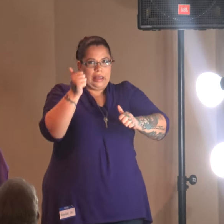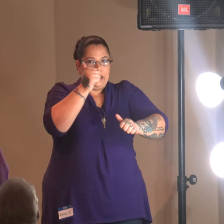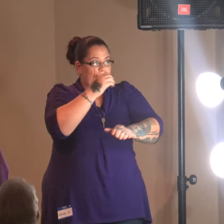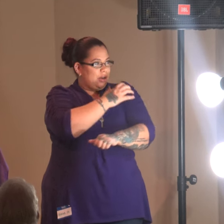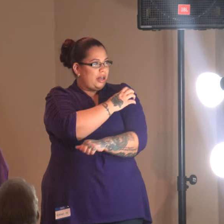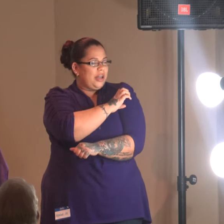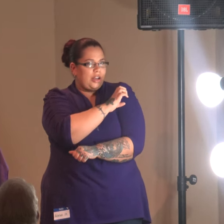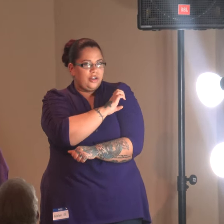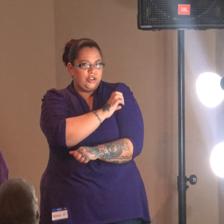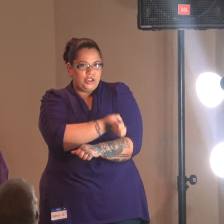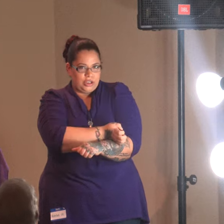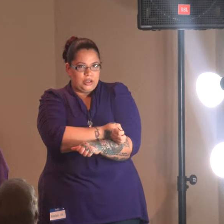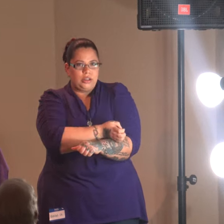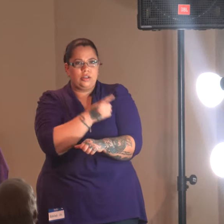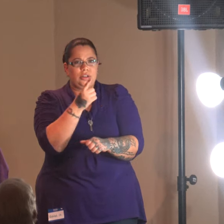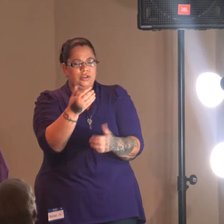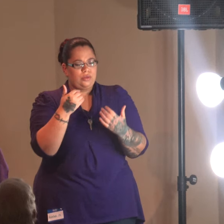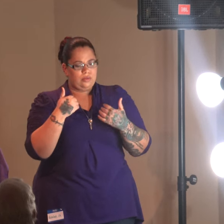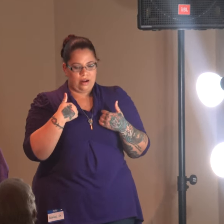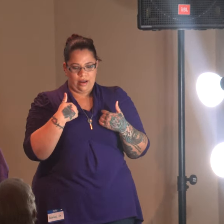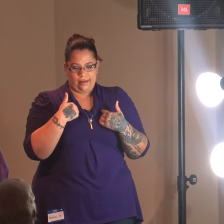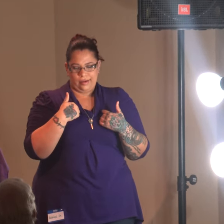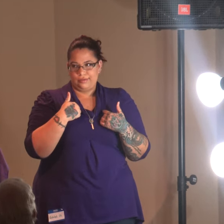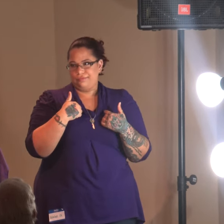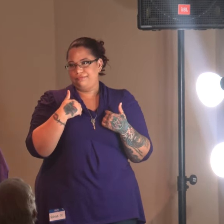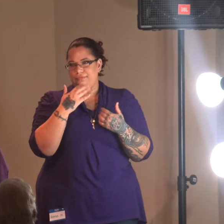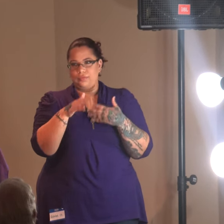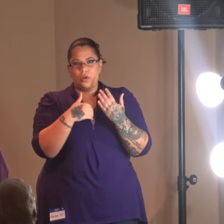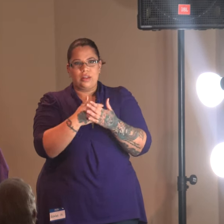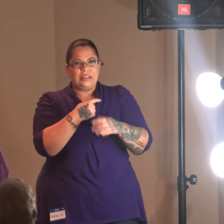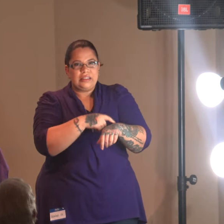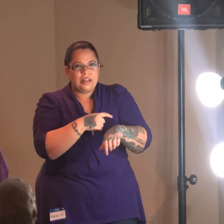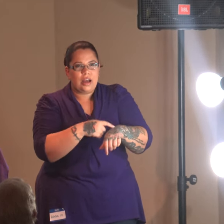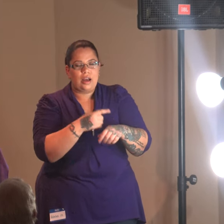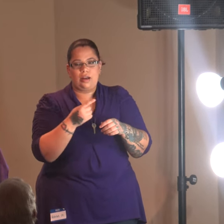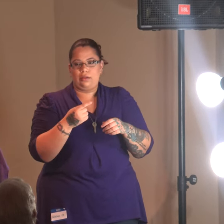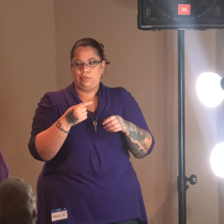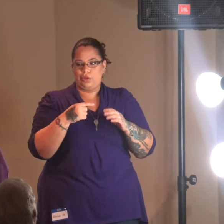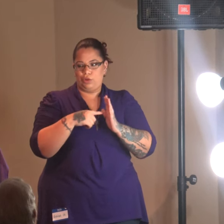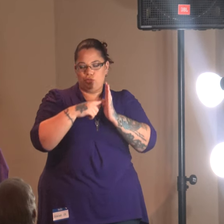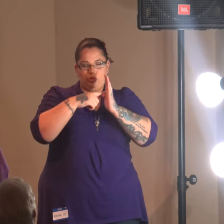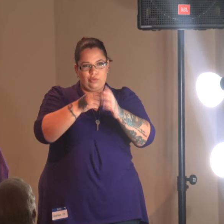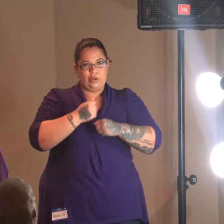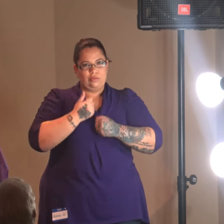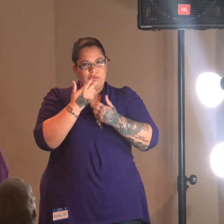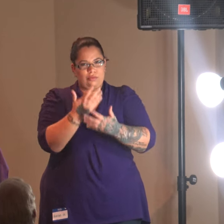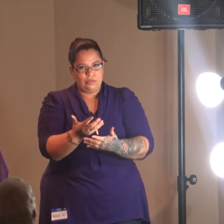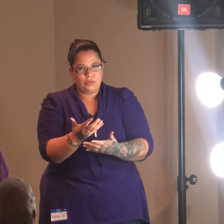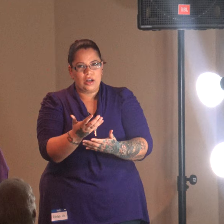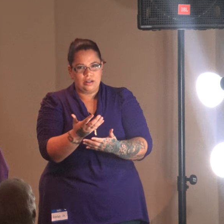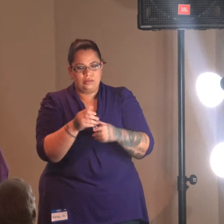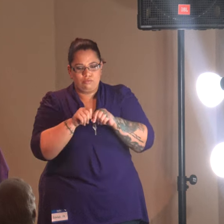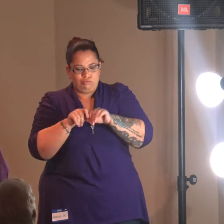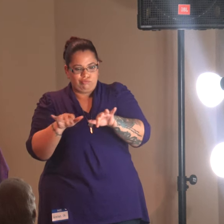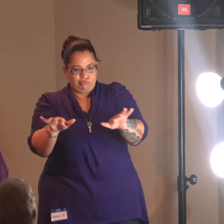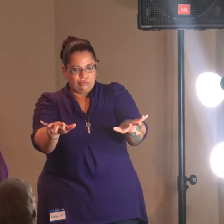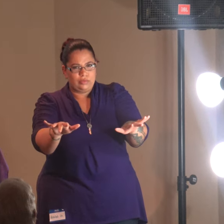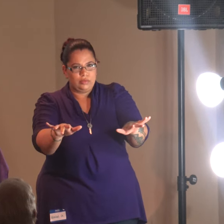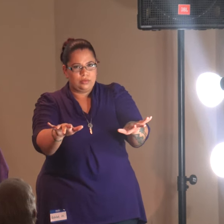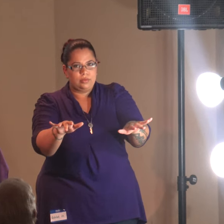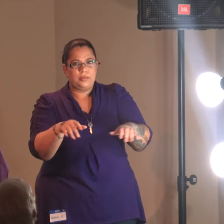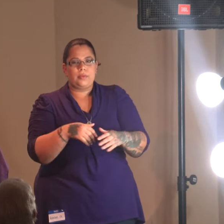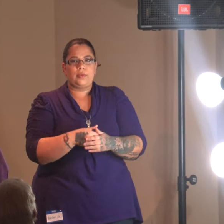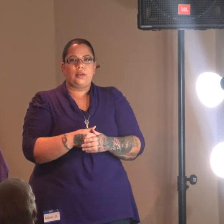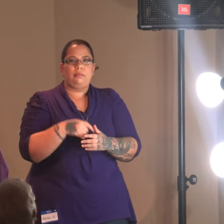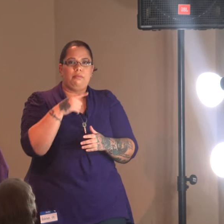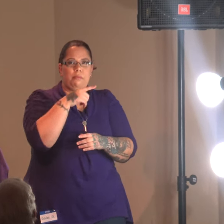that you're carrying around you that's clearly like emitting from your very beingness because you are in alignment. So the thing